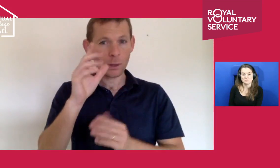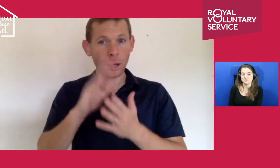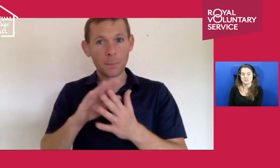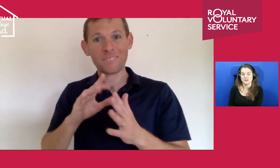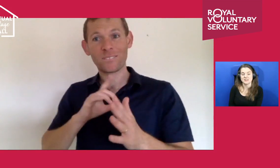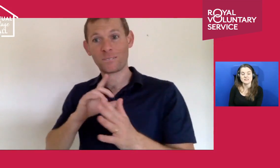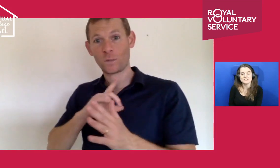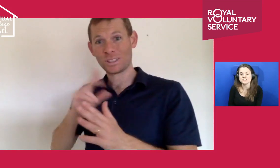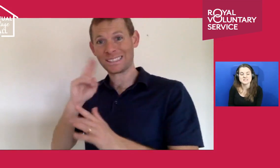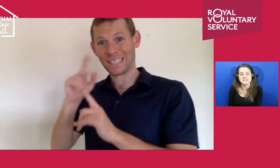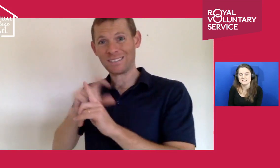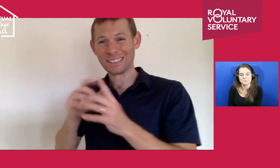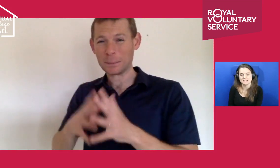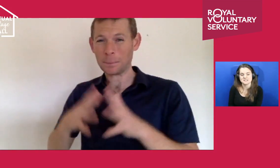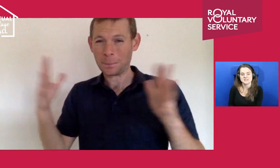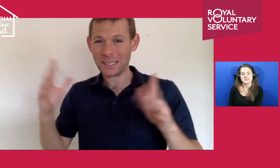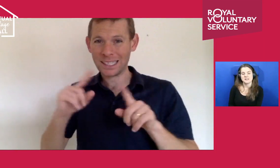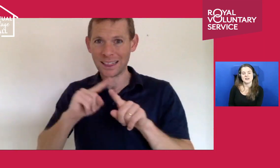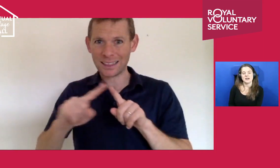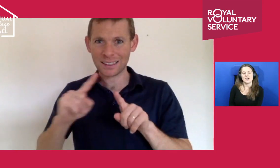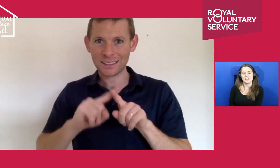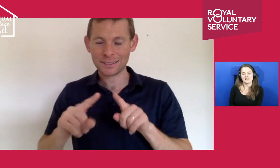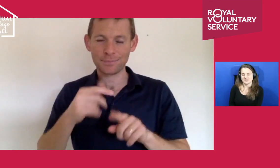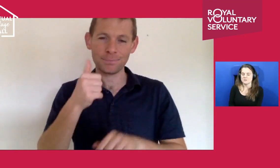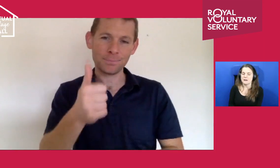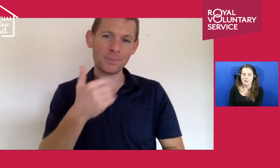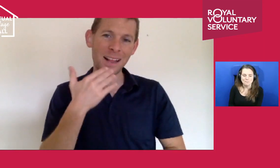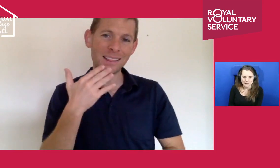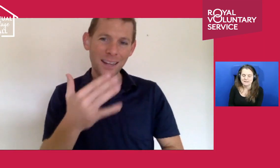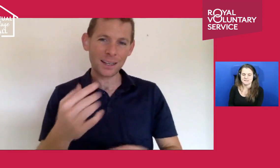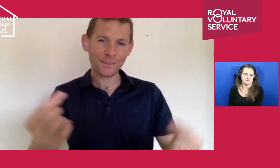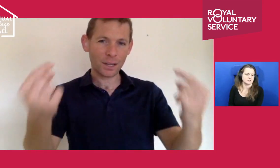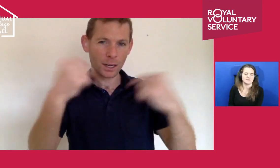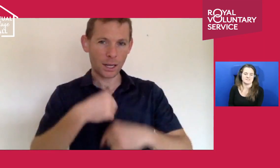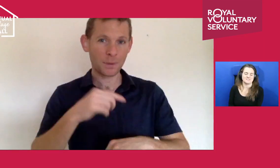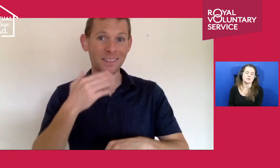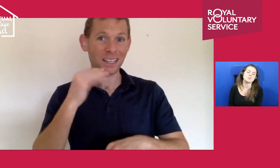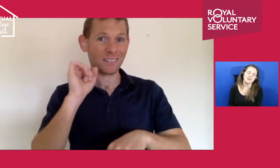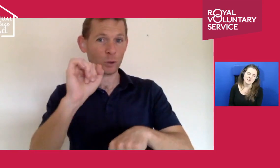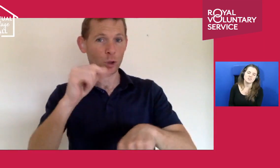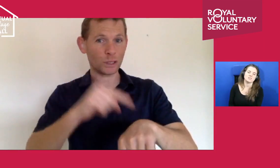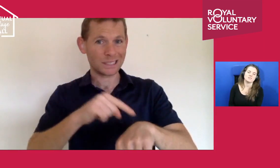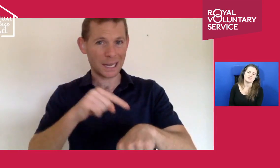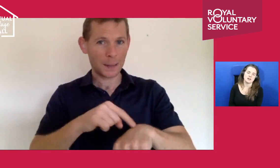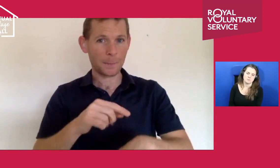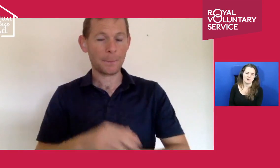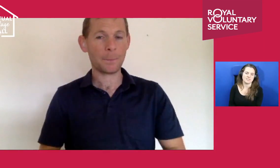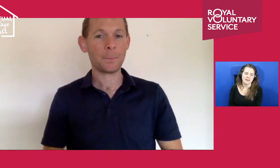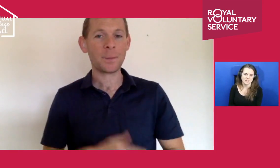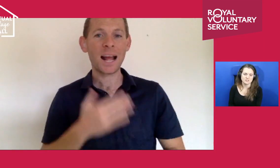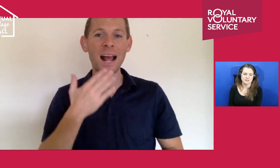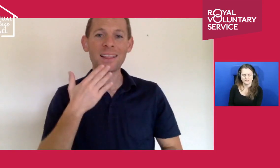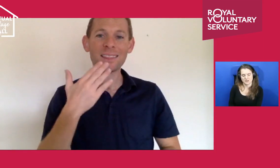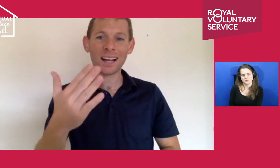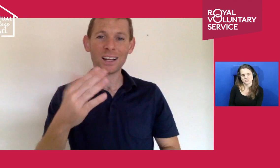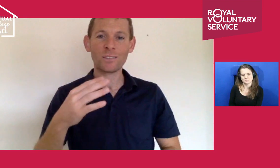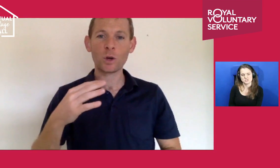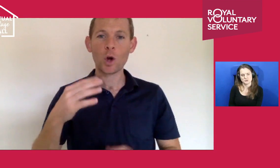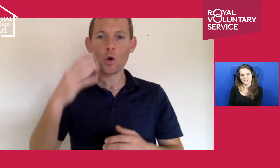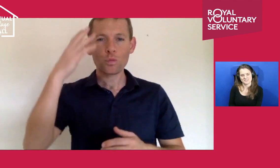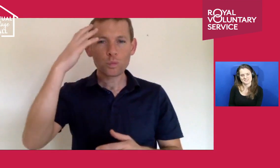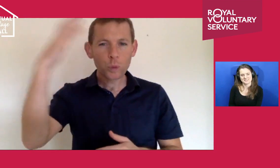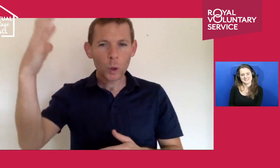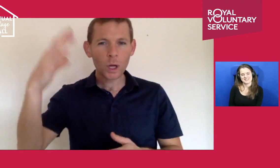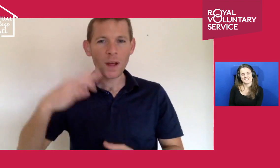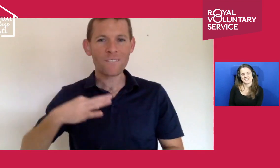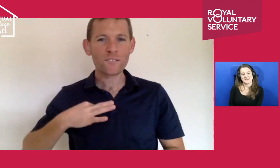if you're able to learn even just a little bit. It's going to make a big difference. So thank you for coming and thank you for giving up your time to